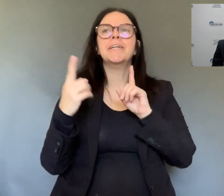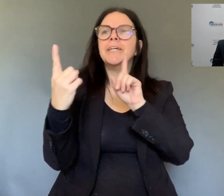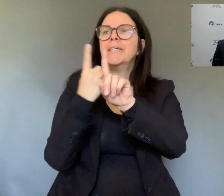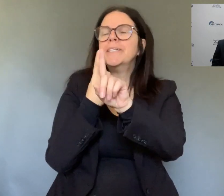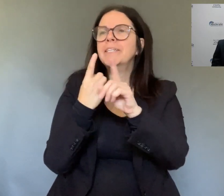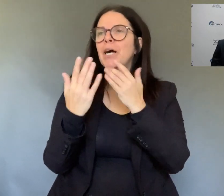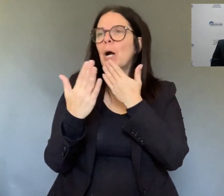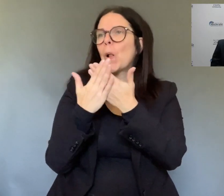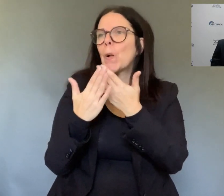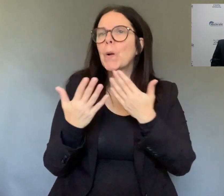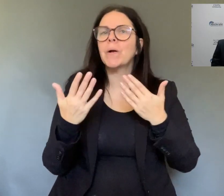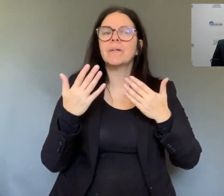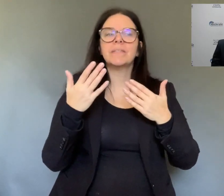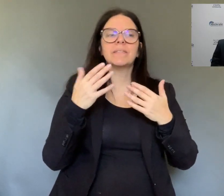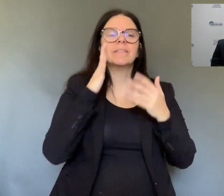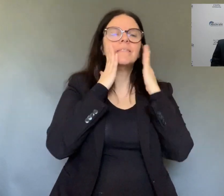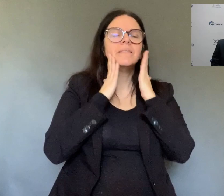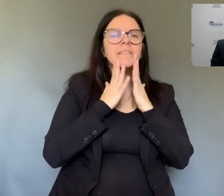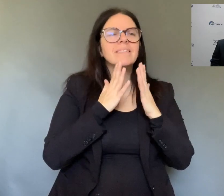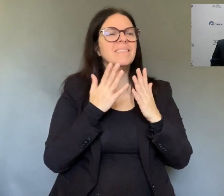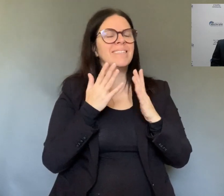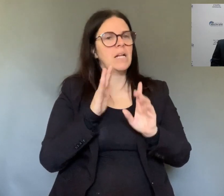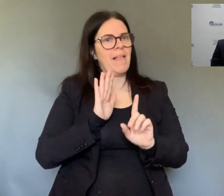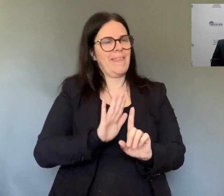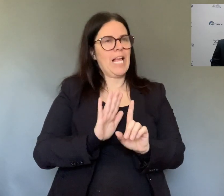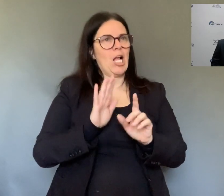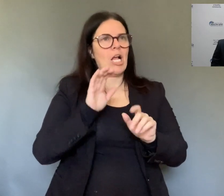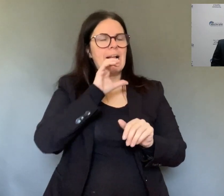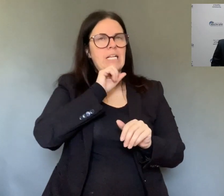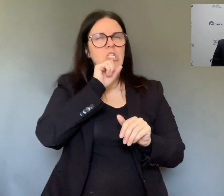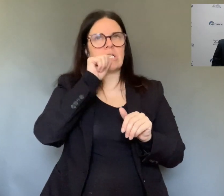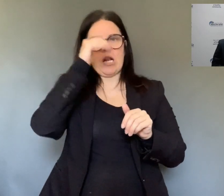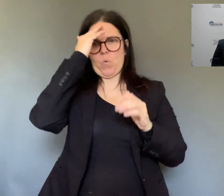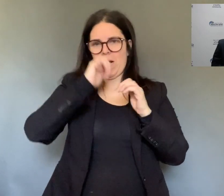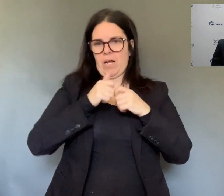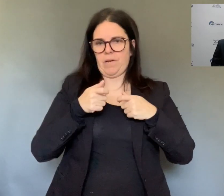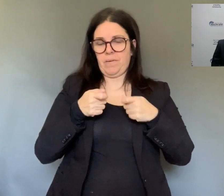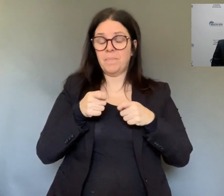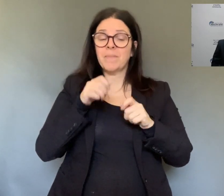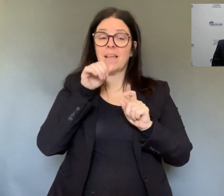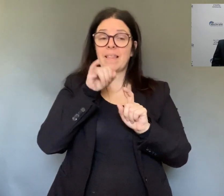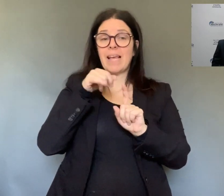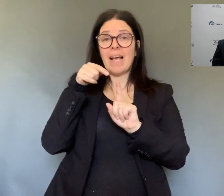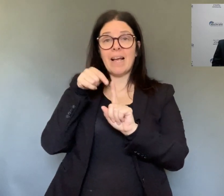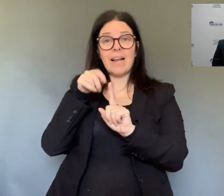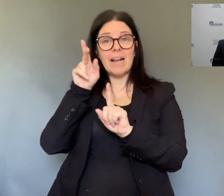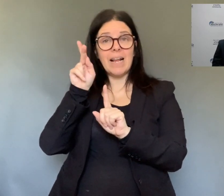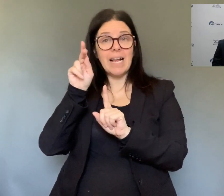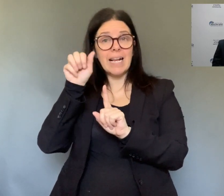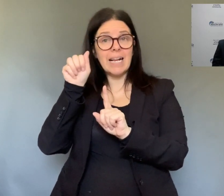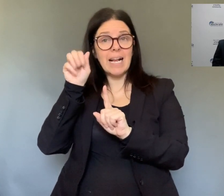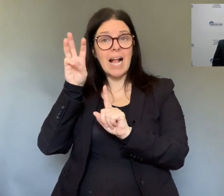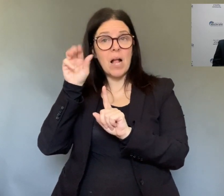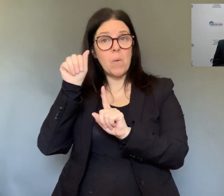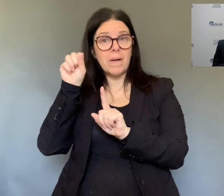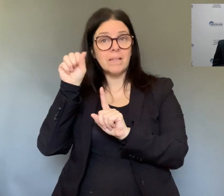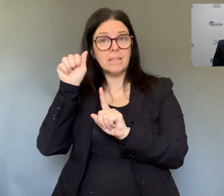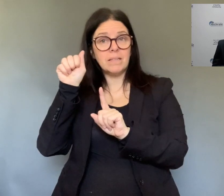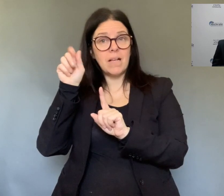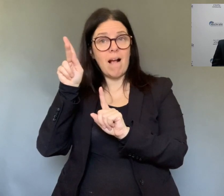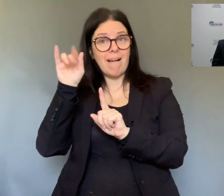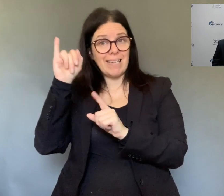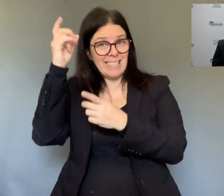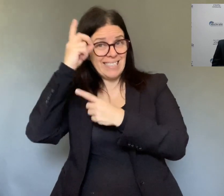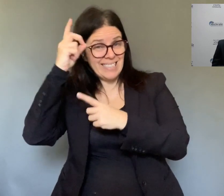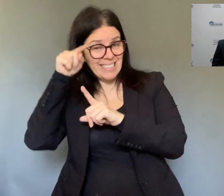their behavior only. When it comes to Kawasaki-like disease, I think the risk is it's being